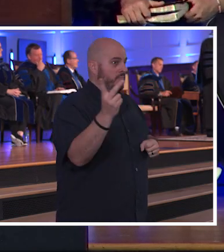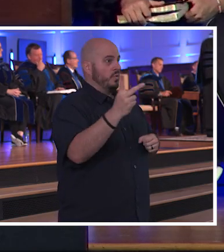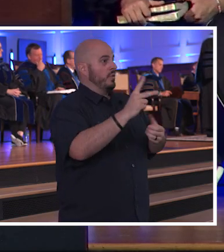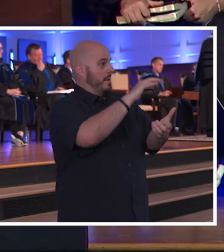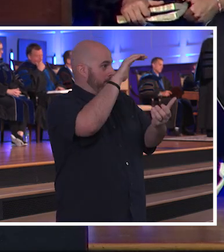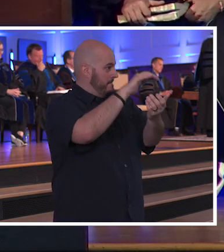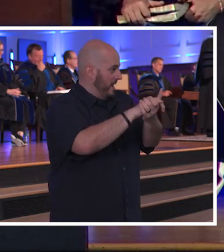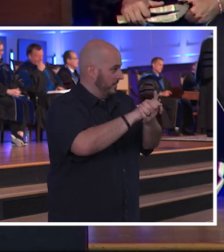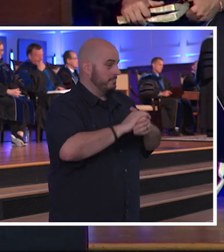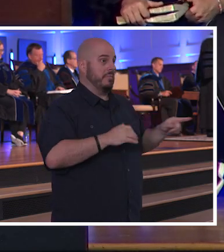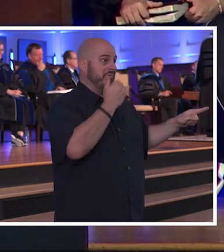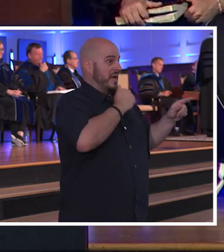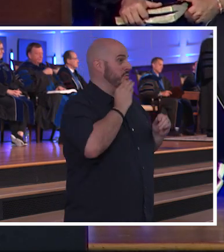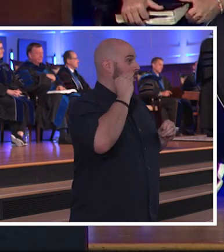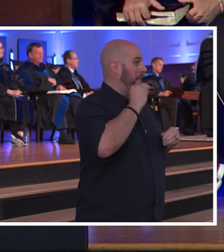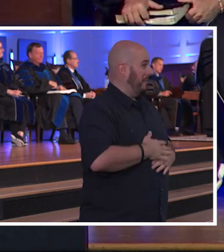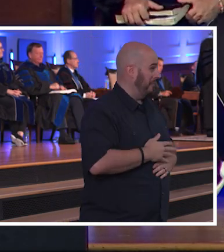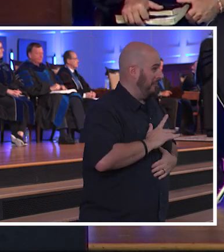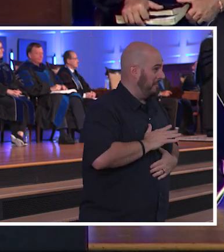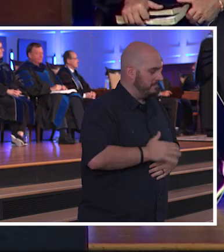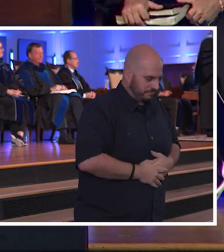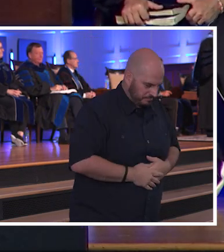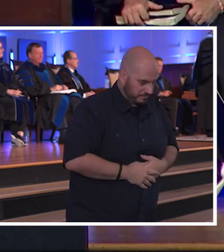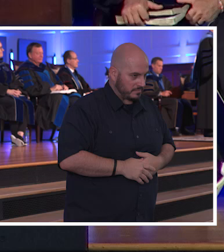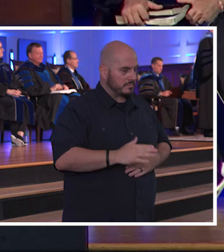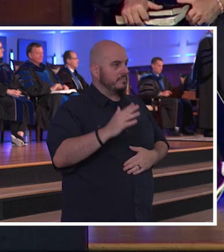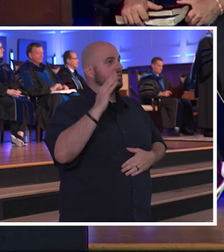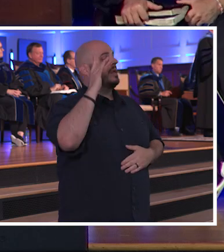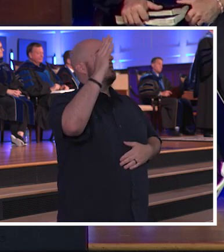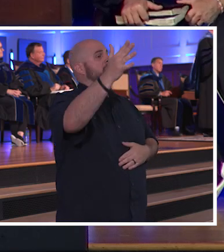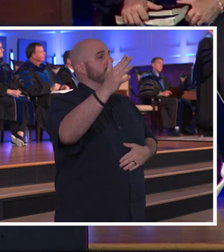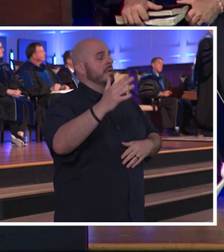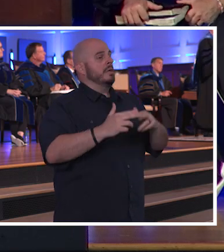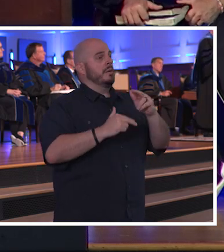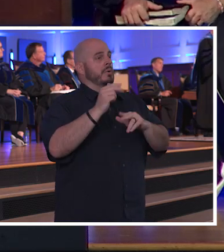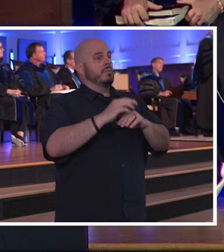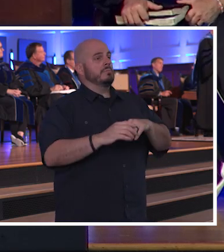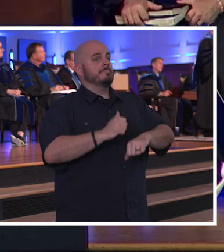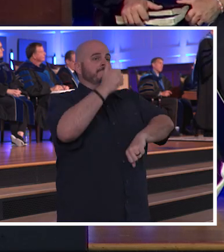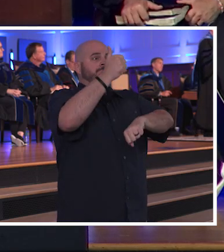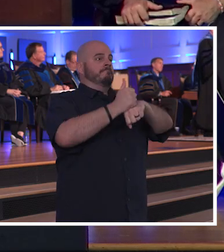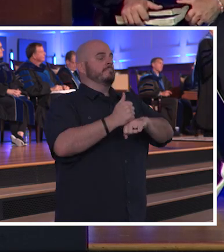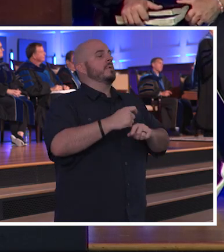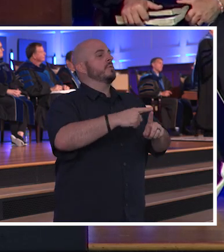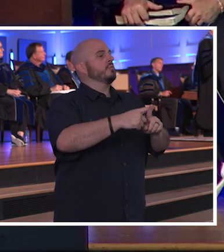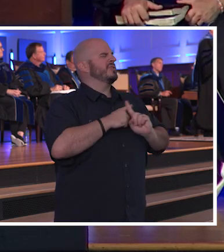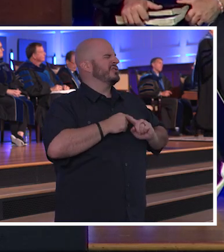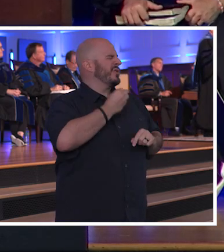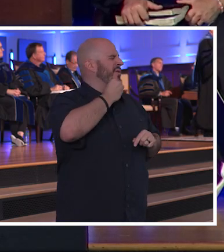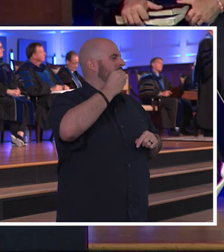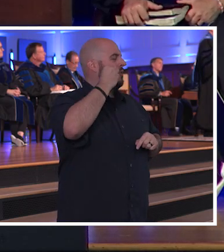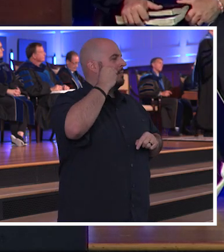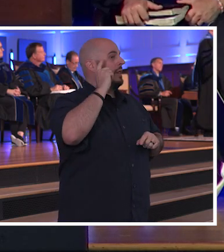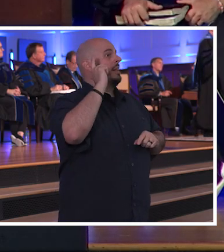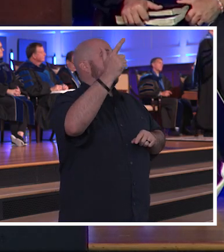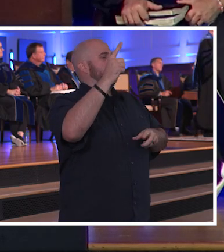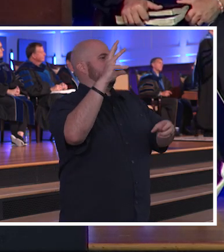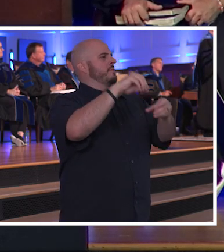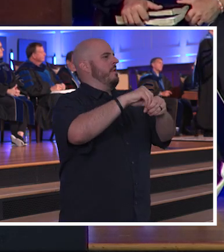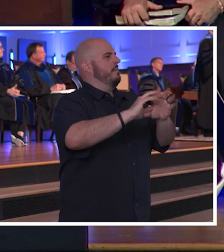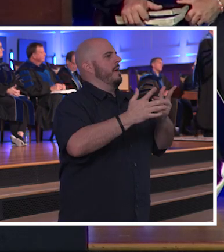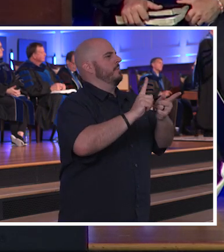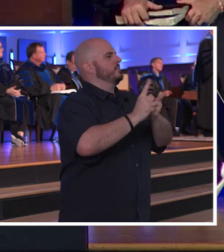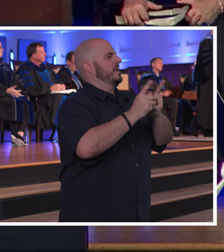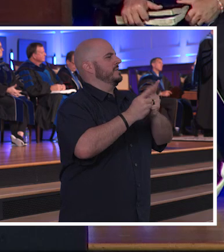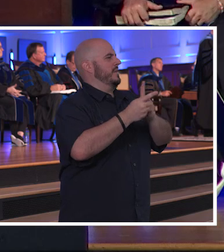home. And eventually, they would not only build a Christian home, but they would be involved in the translation of the